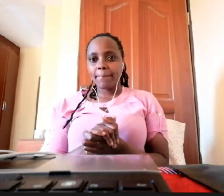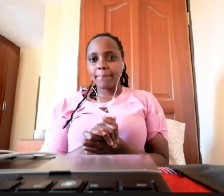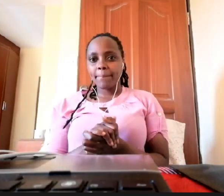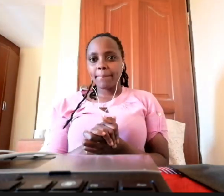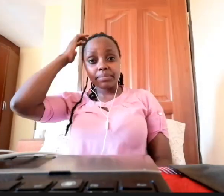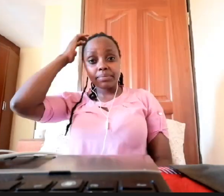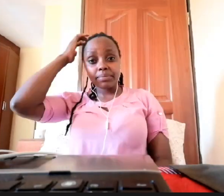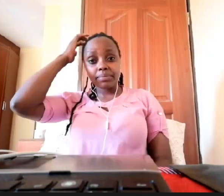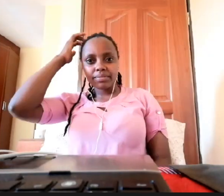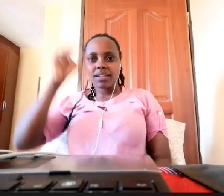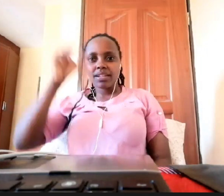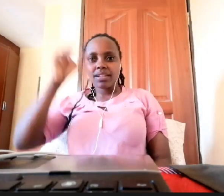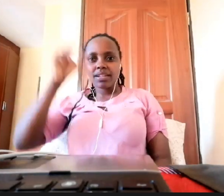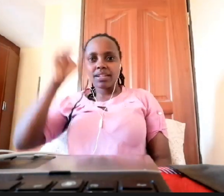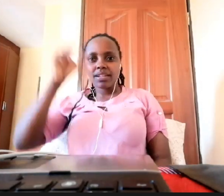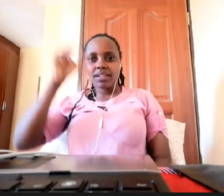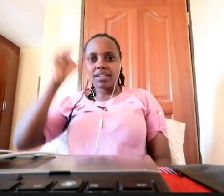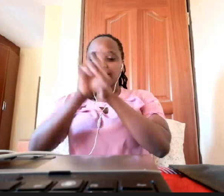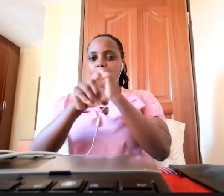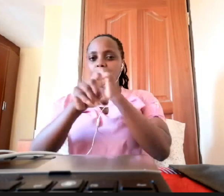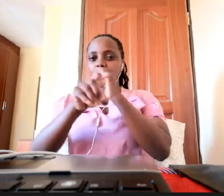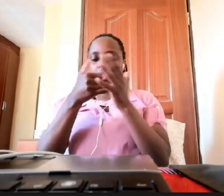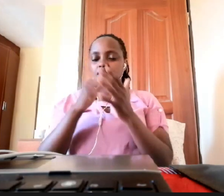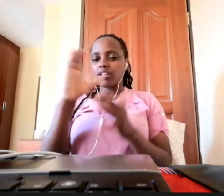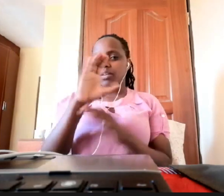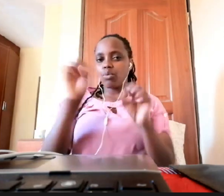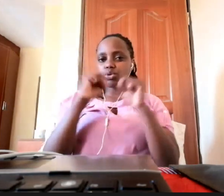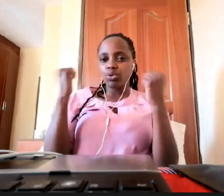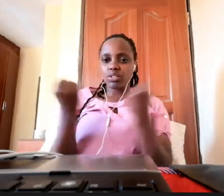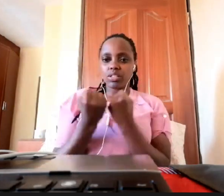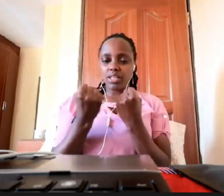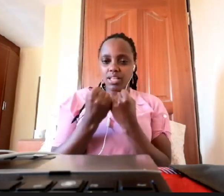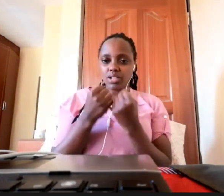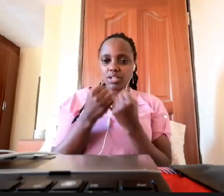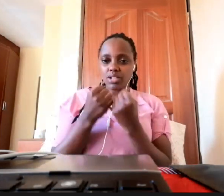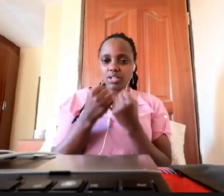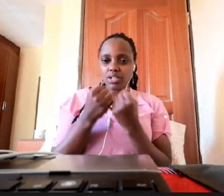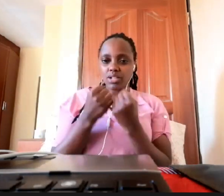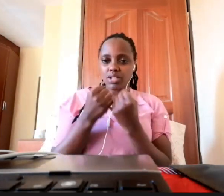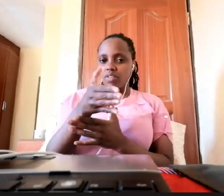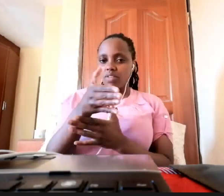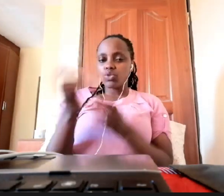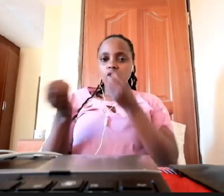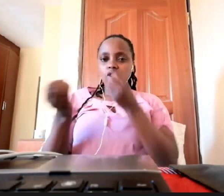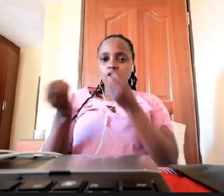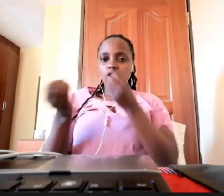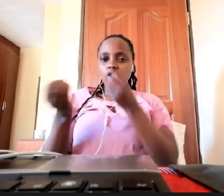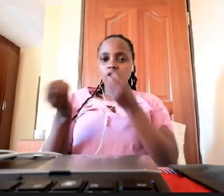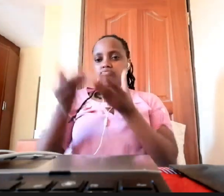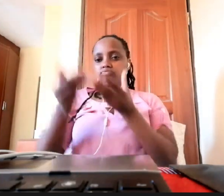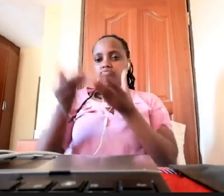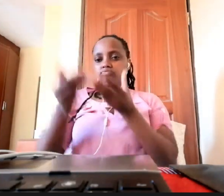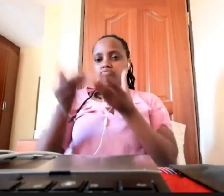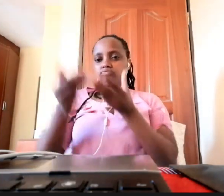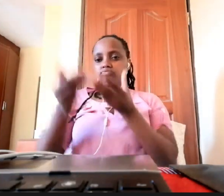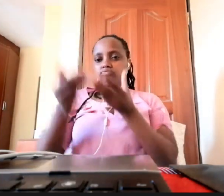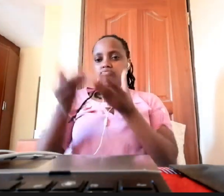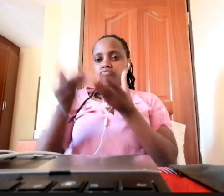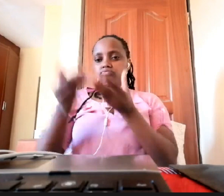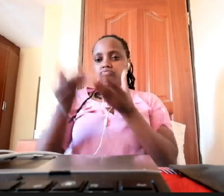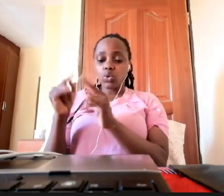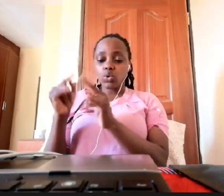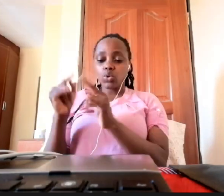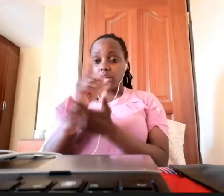the other countries should take civil society organizations to the ground and take this information for themselves and then share